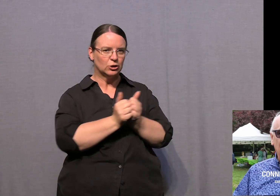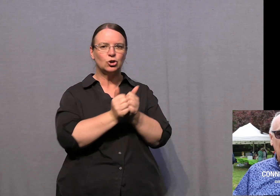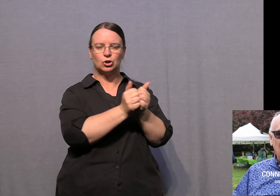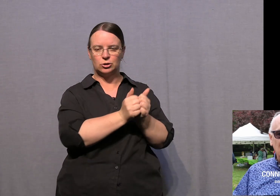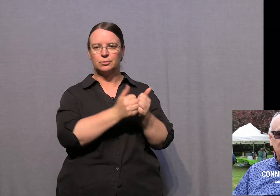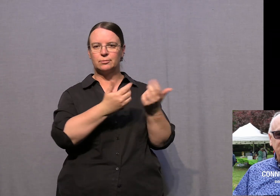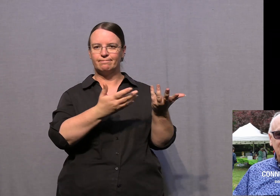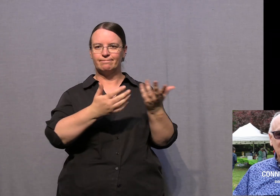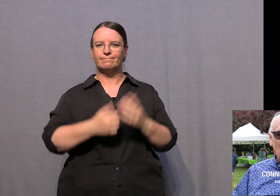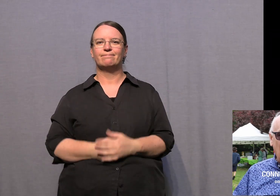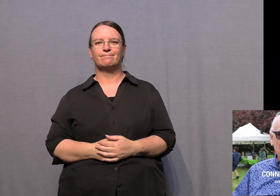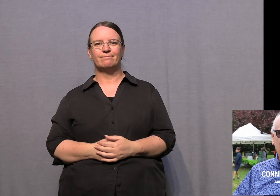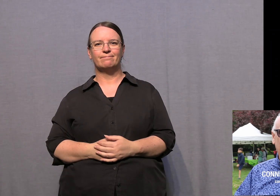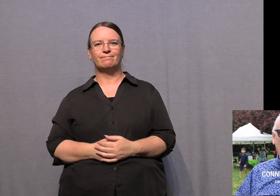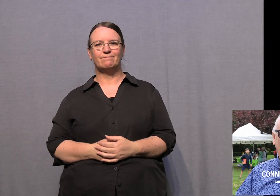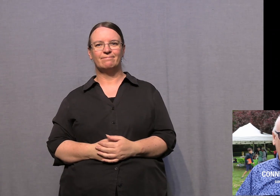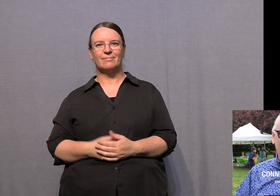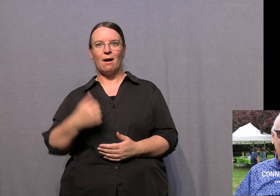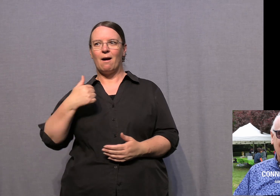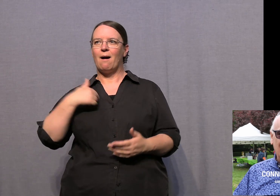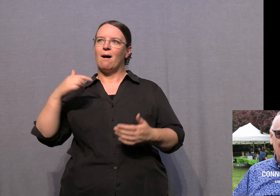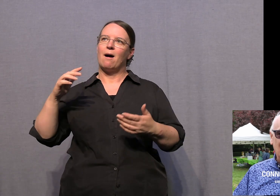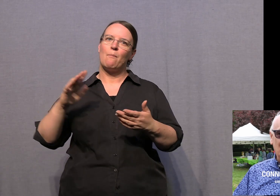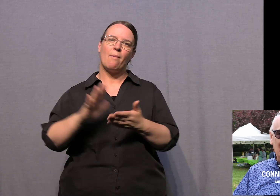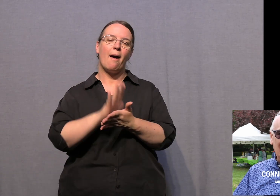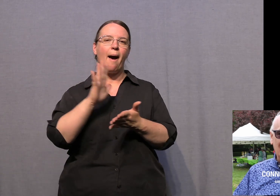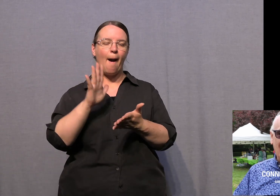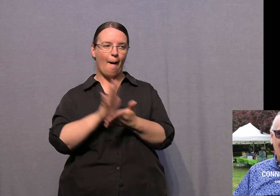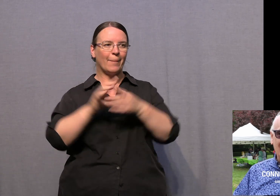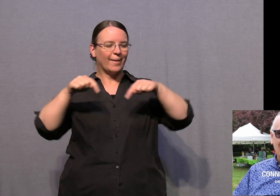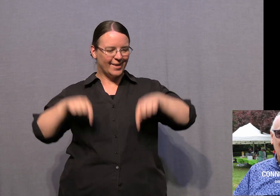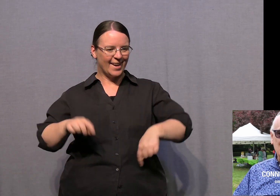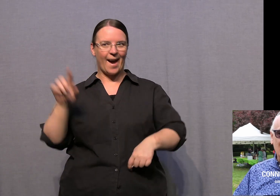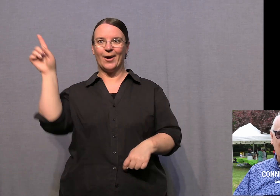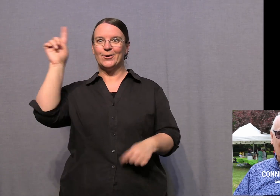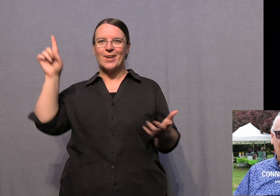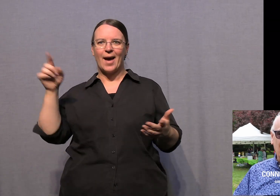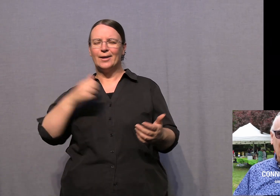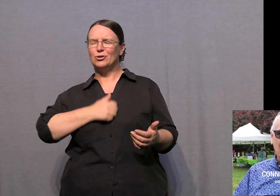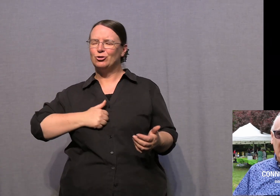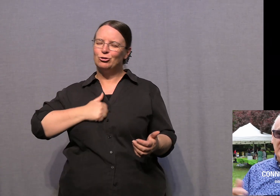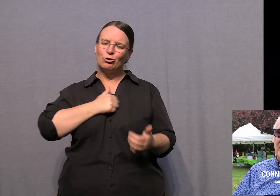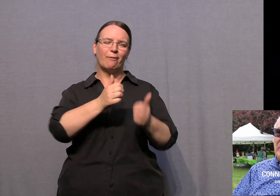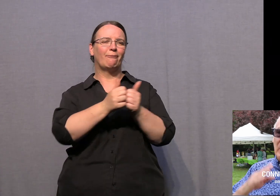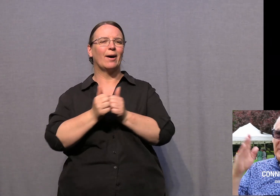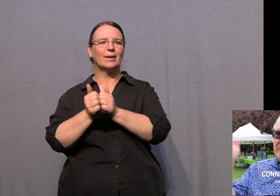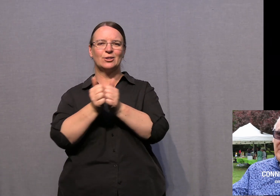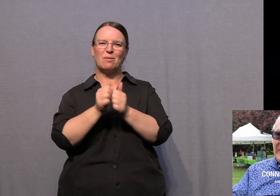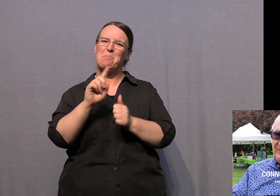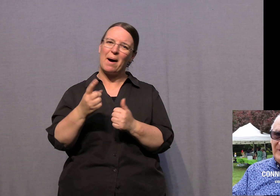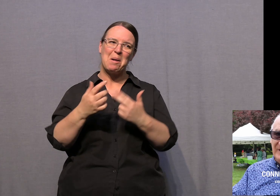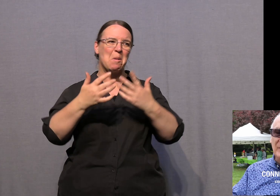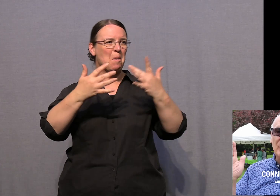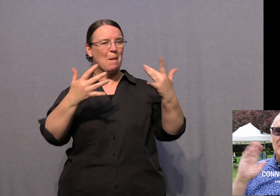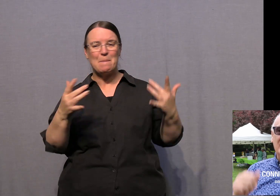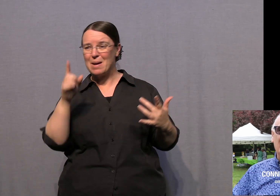see, I'm actually so happy to be here today enjoying this fellowship. And yet there's a lot of people